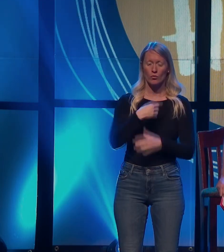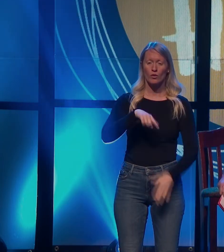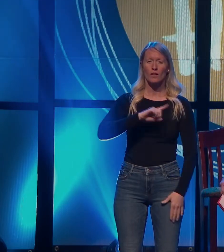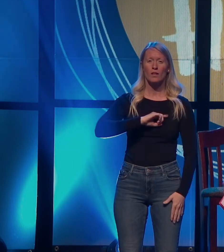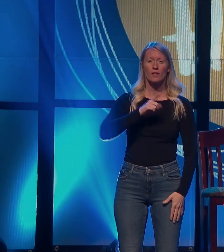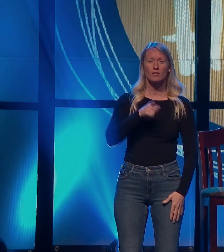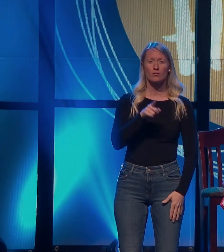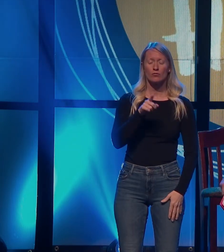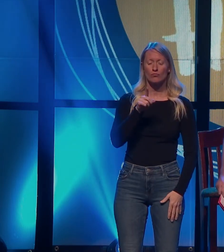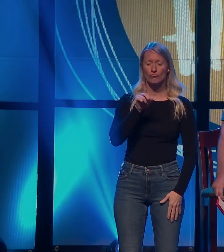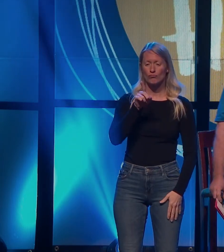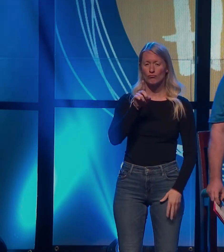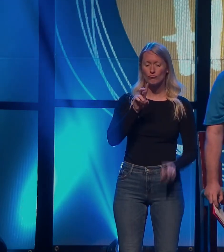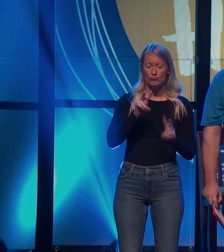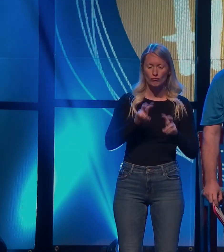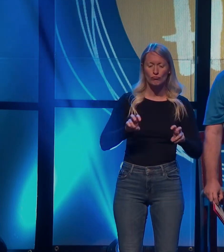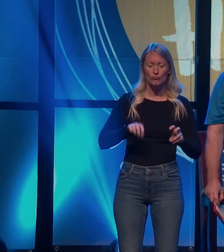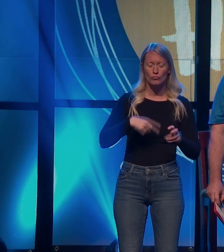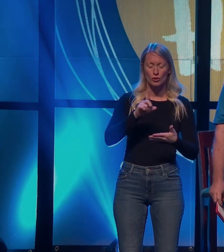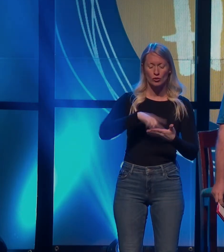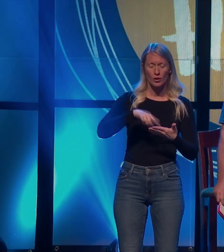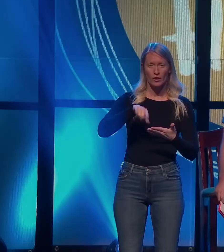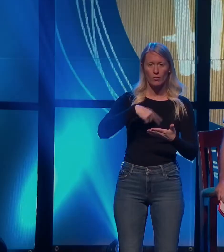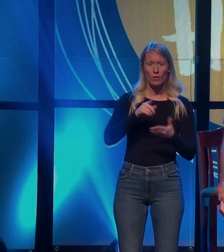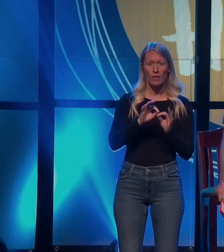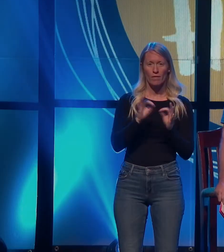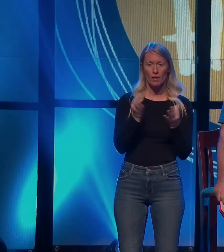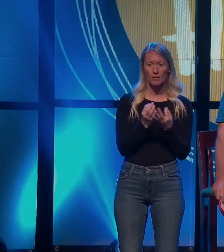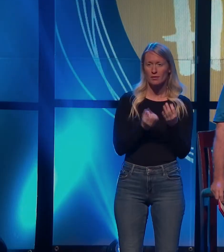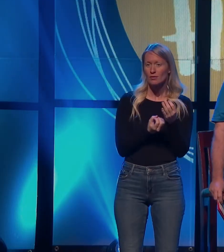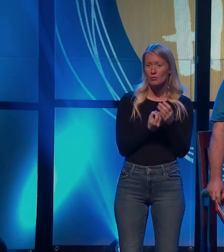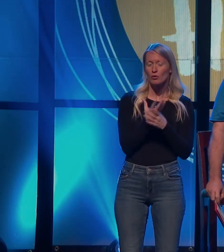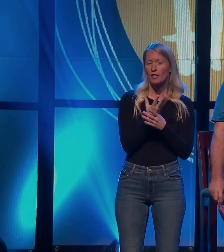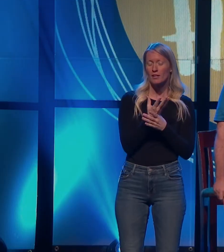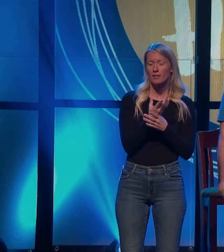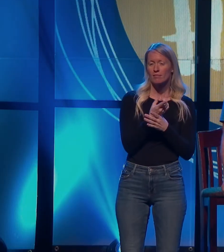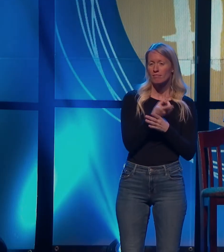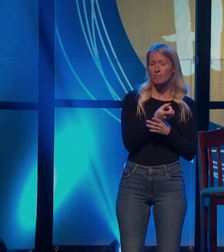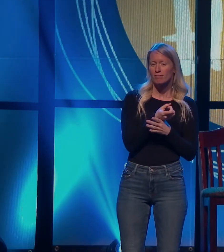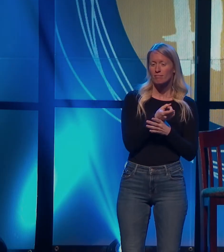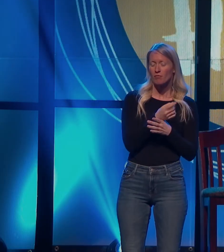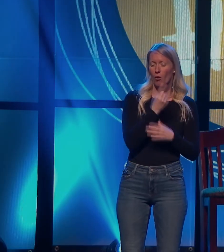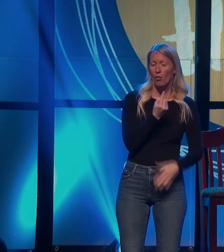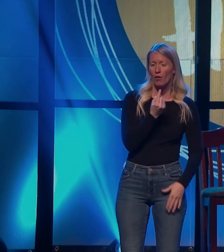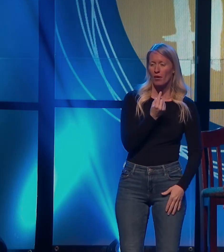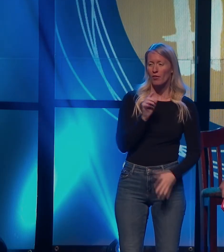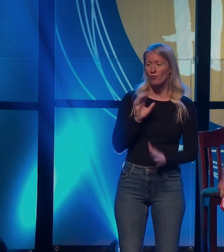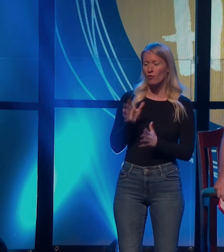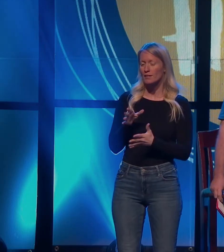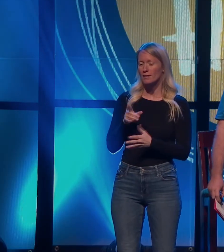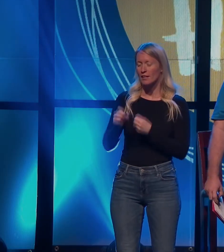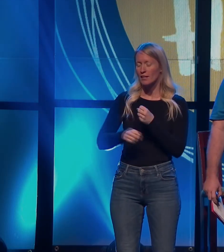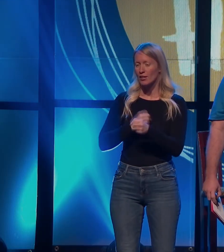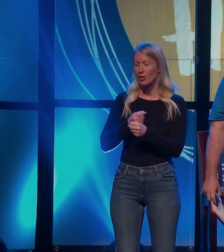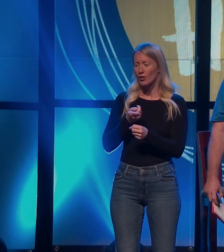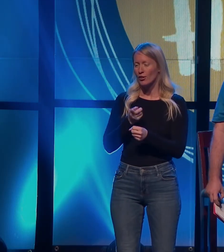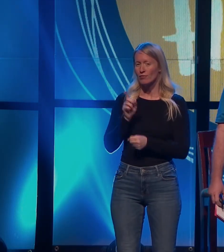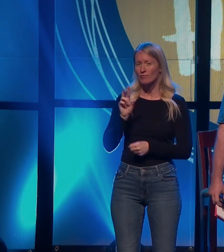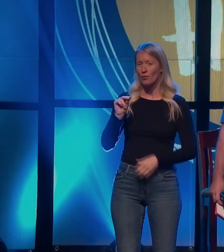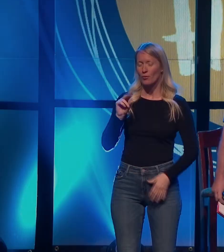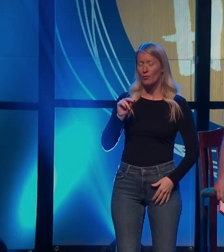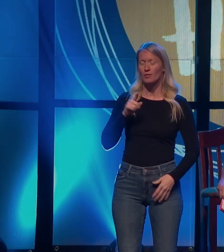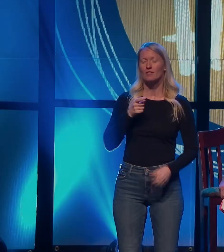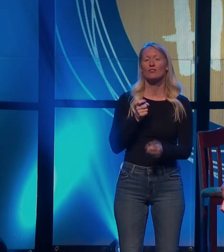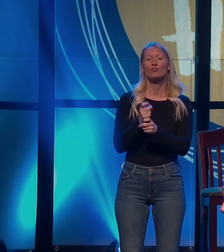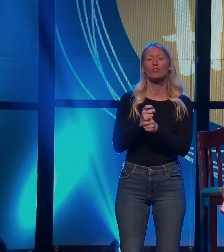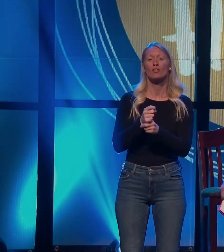And on the back of this, just in the spring, never the rest of the year, but That's not true. We check in a lot. But in the spring,